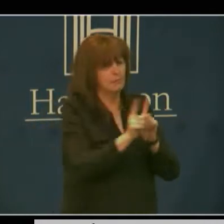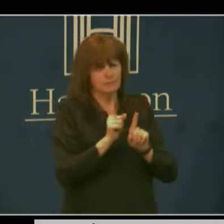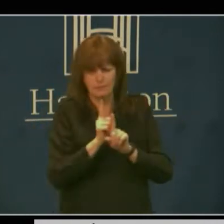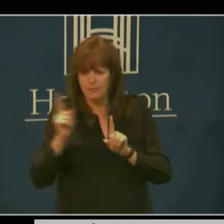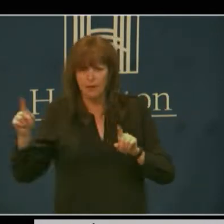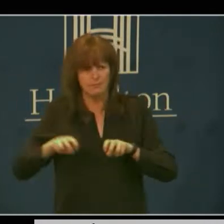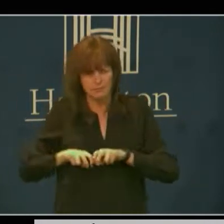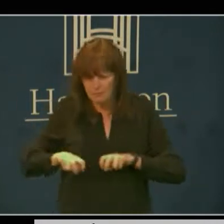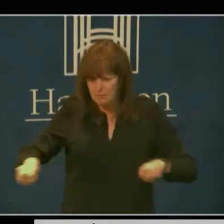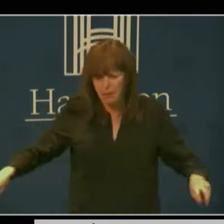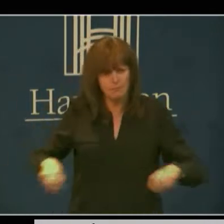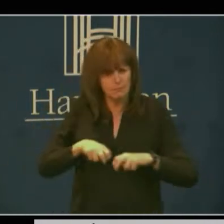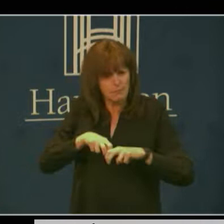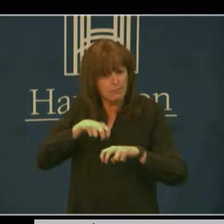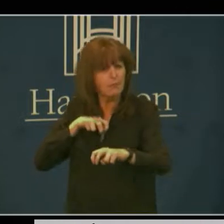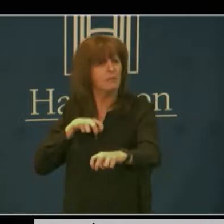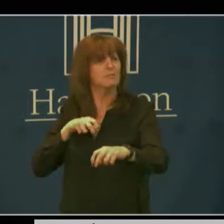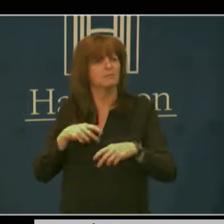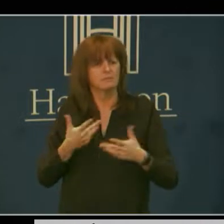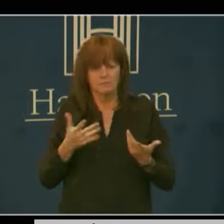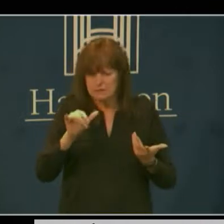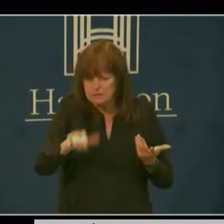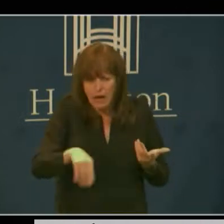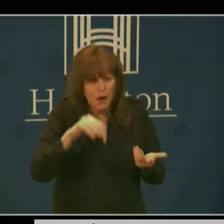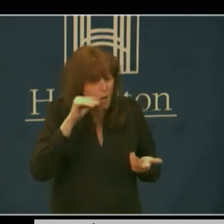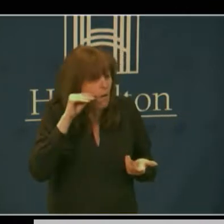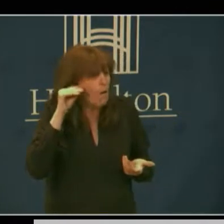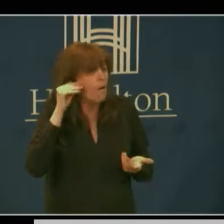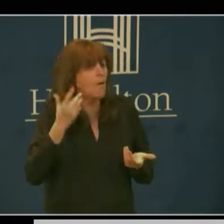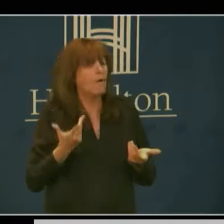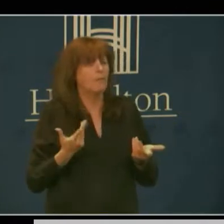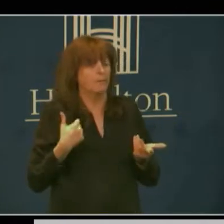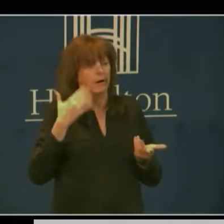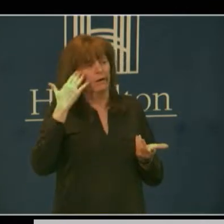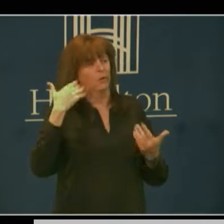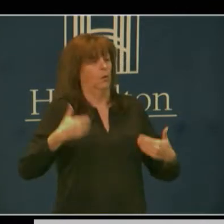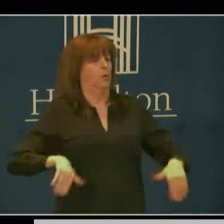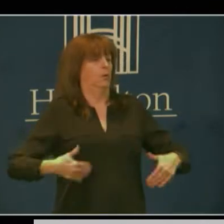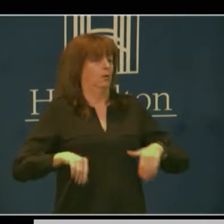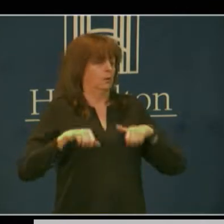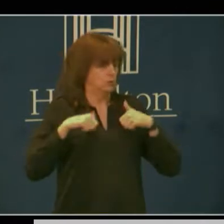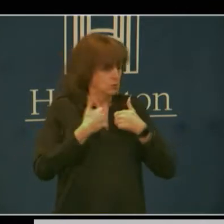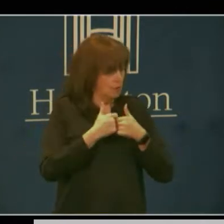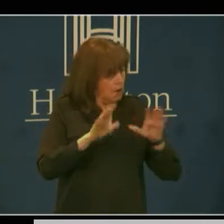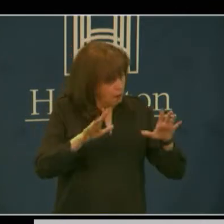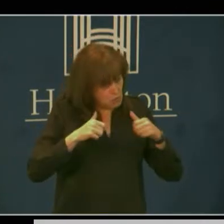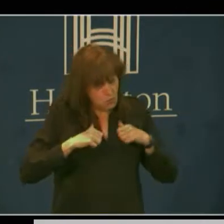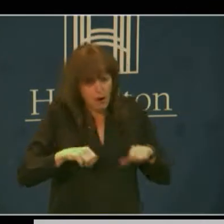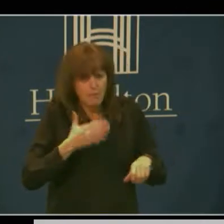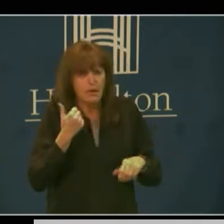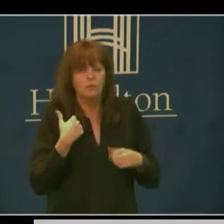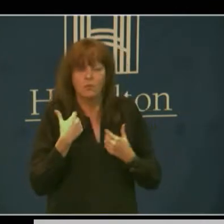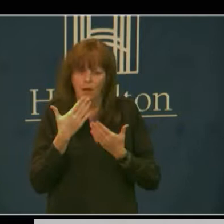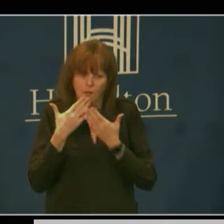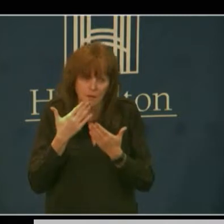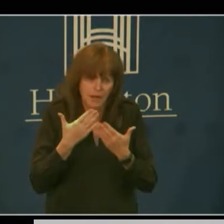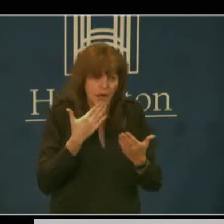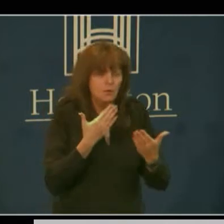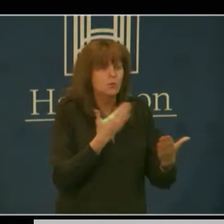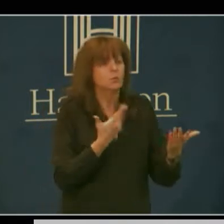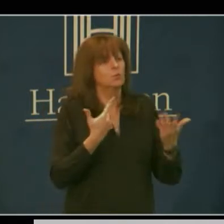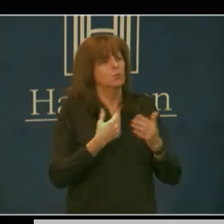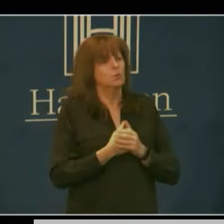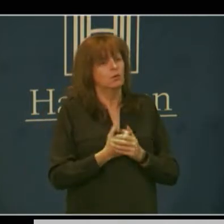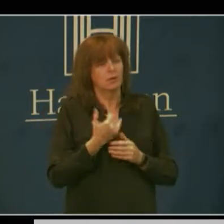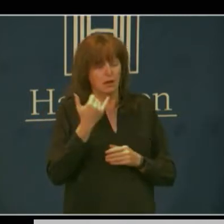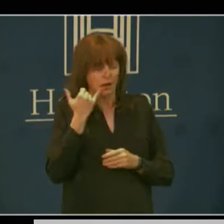physical distance, staying at home as much as humanly possible. And we appreciate that effort. And for those that are not, we're going to ask and